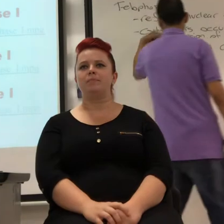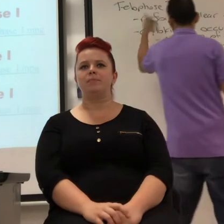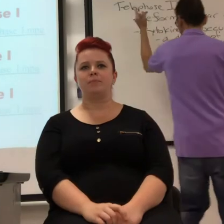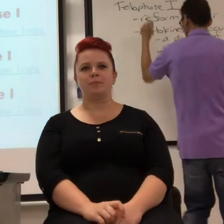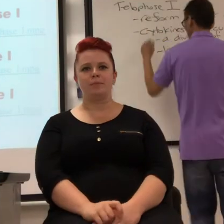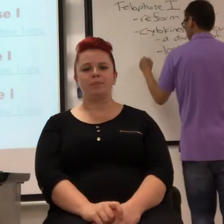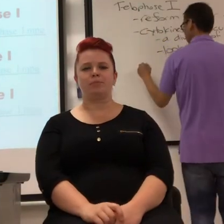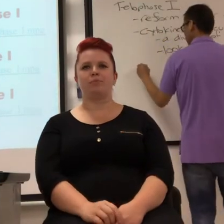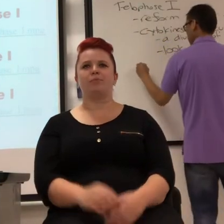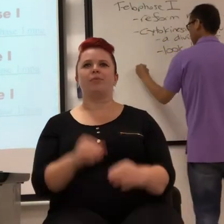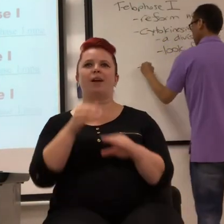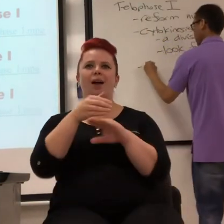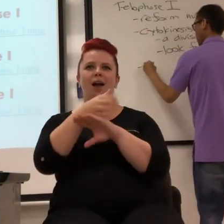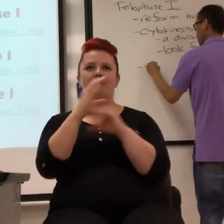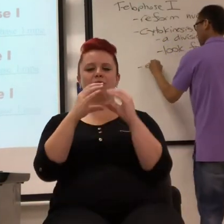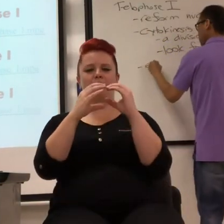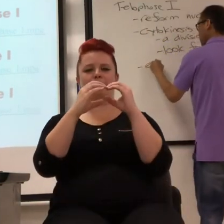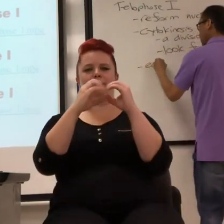After it pinches off,